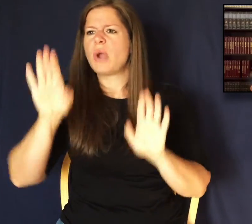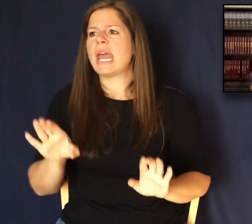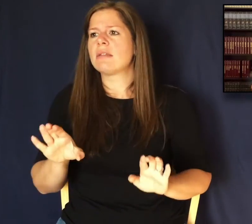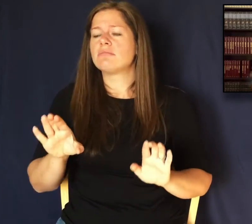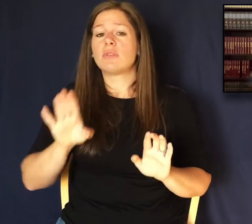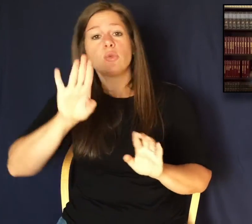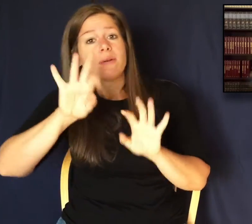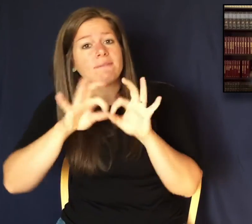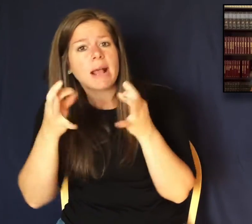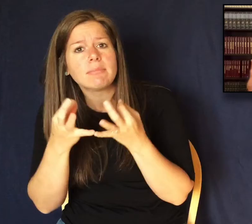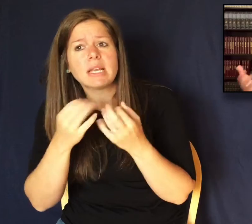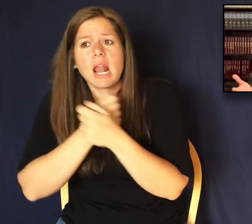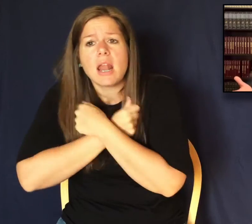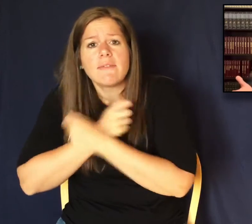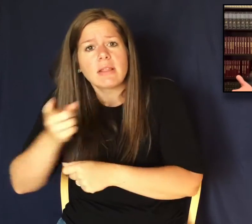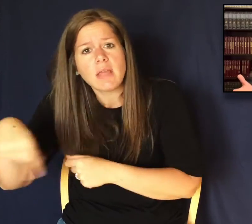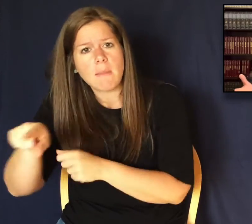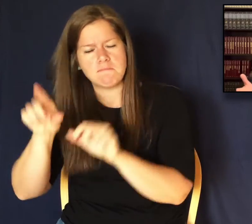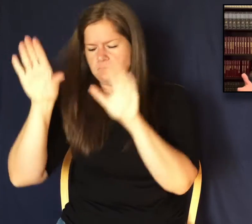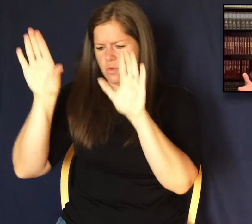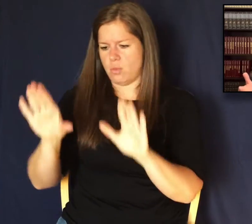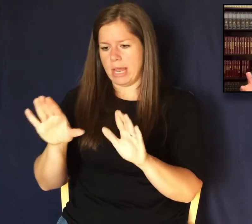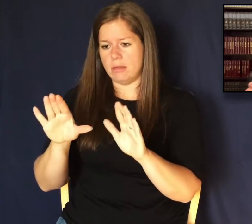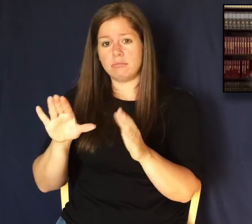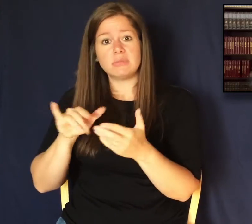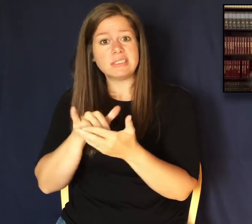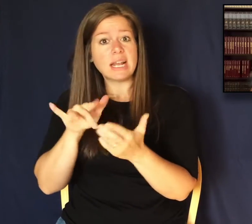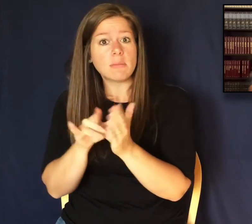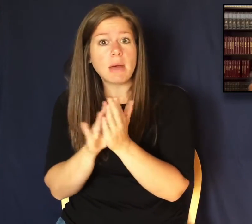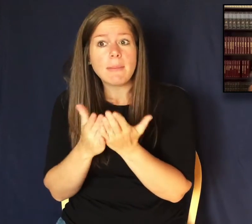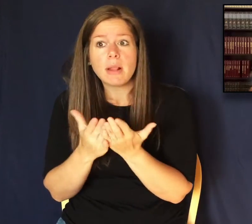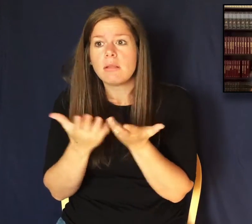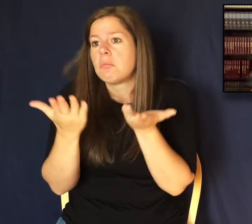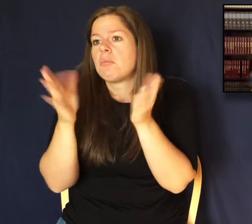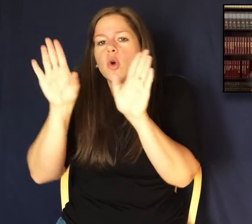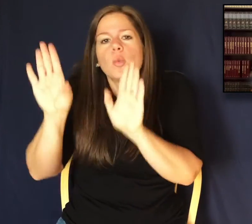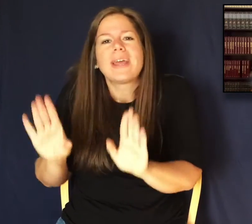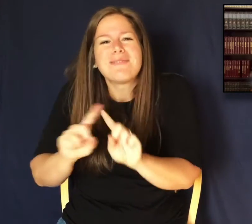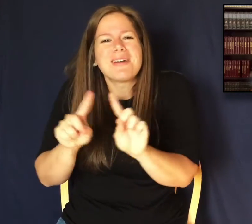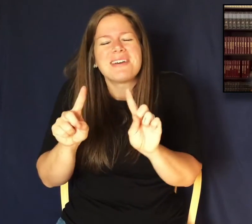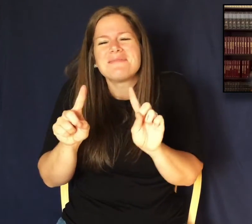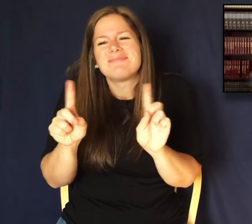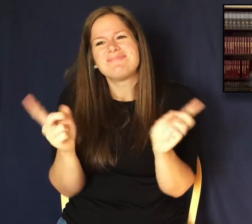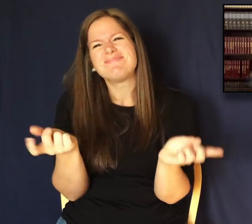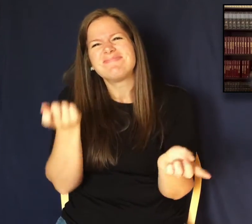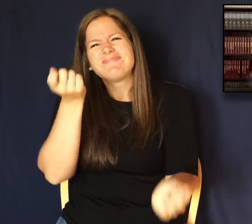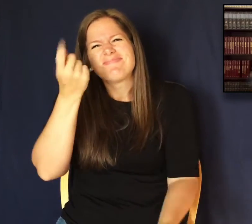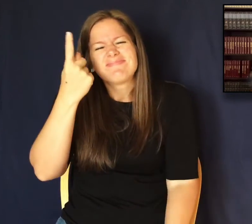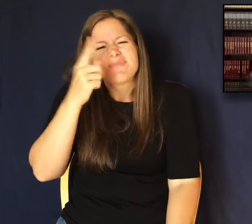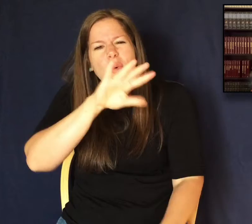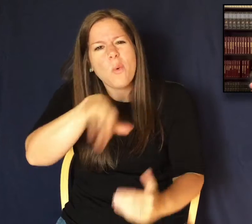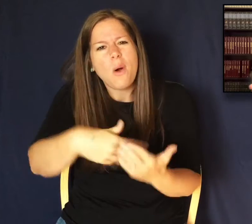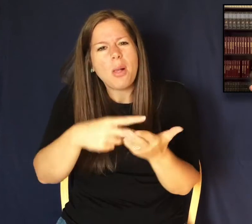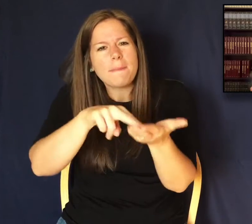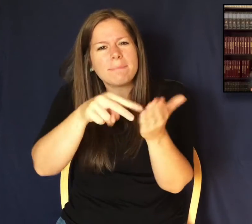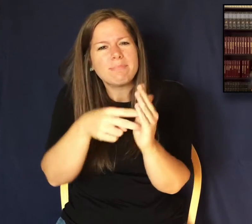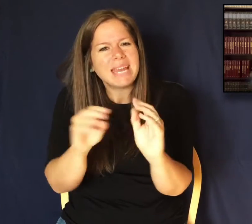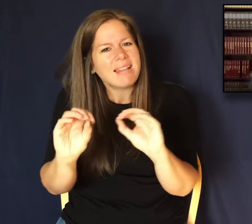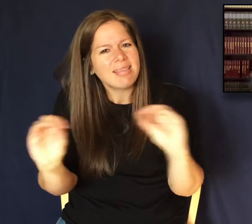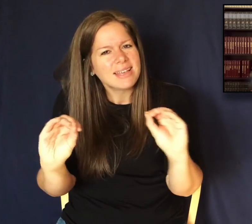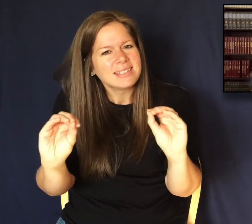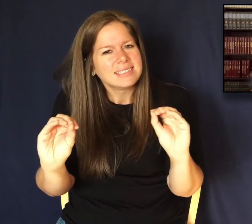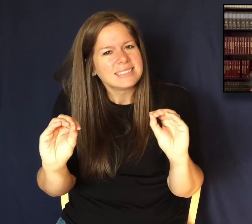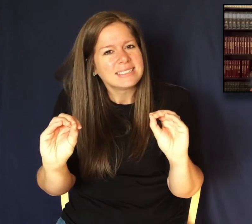your family is great. And even reading the Bible can be great. But all of that is really meaningless, if I may be